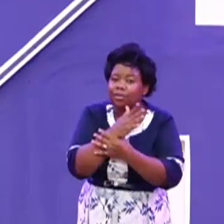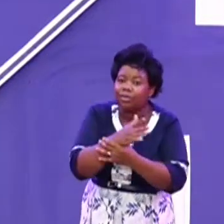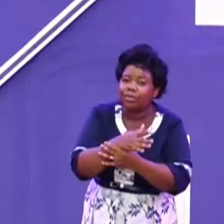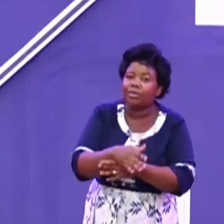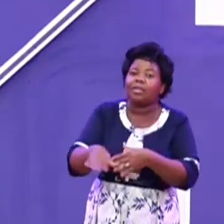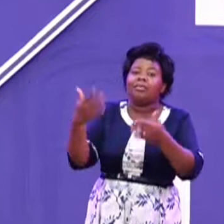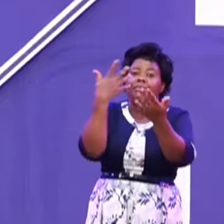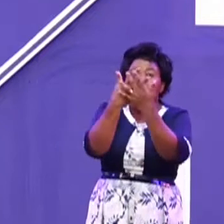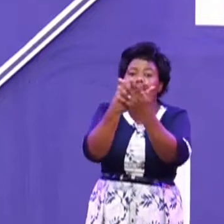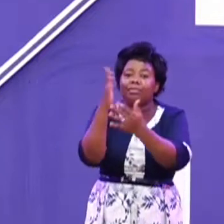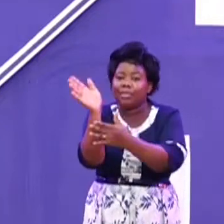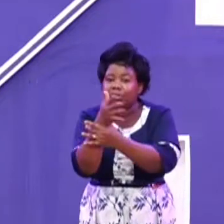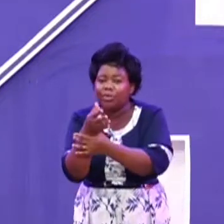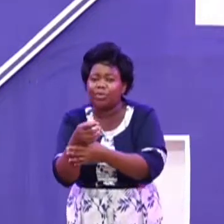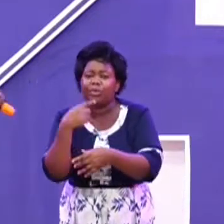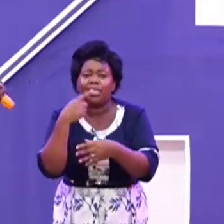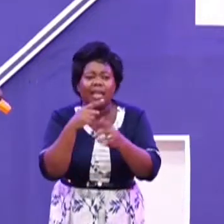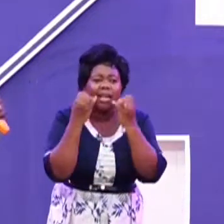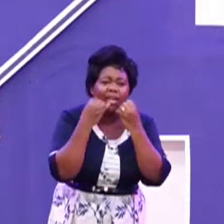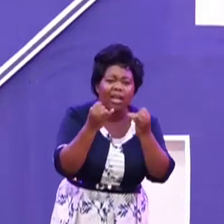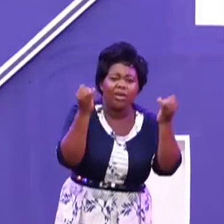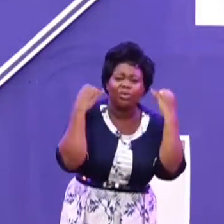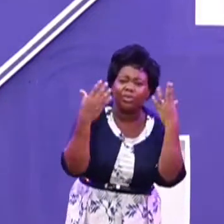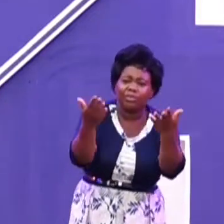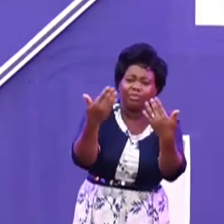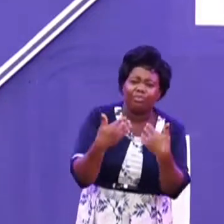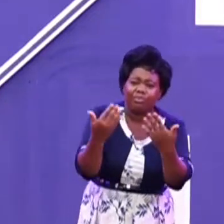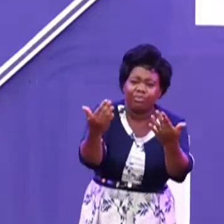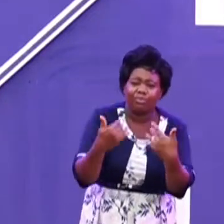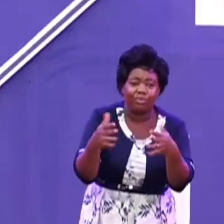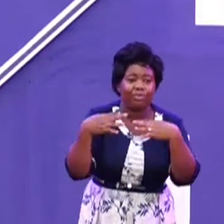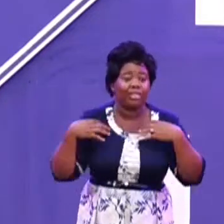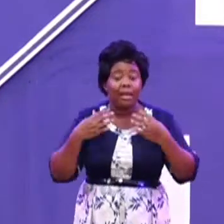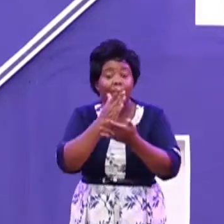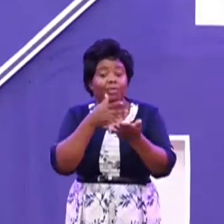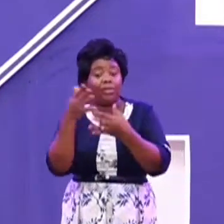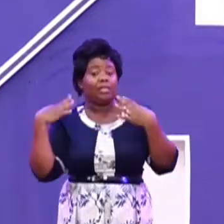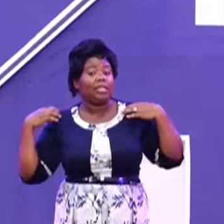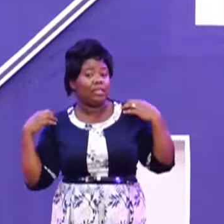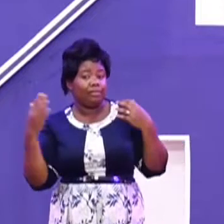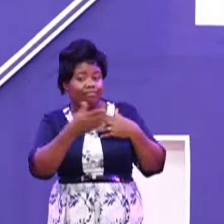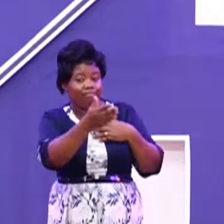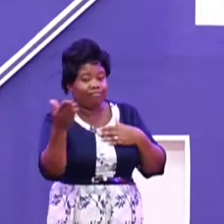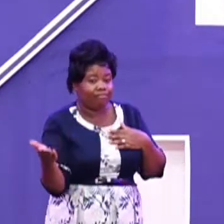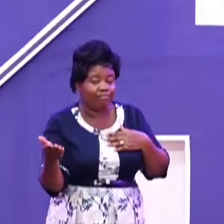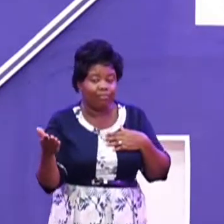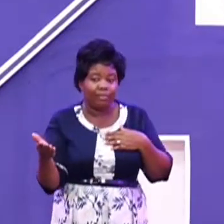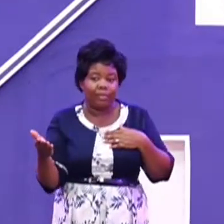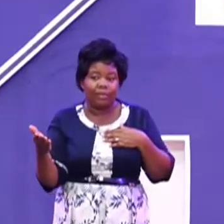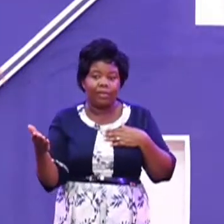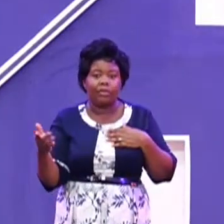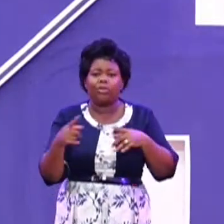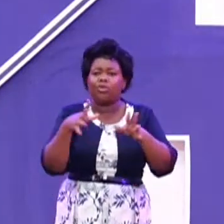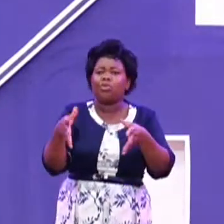Mass ministries. Prison ministry. Prison ministry. Bring clothes. Some of those clothes. You are